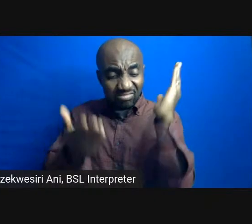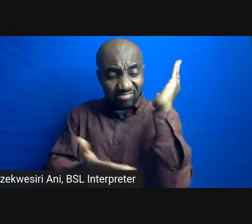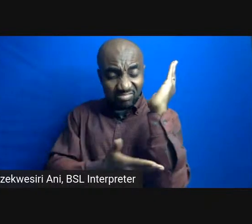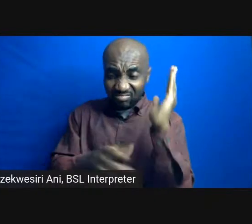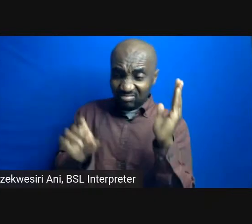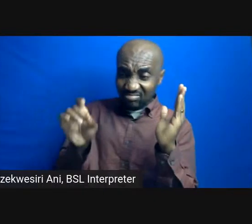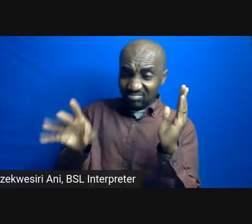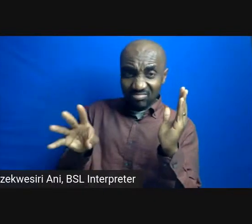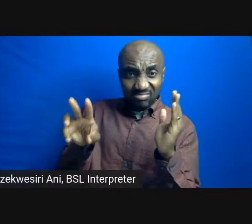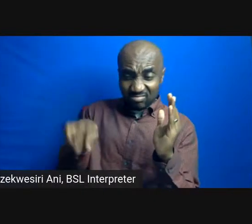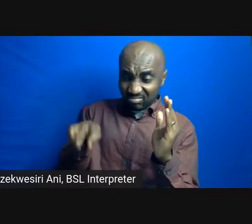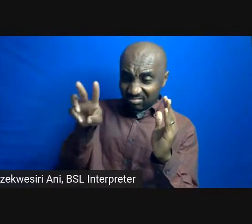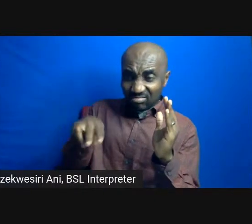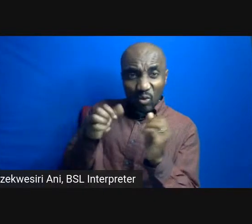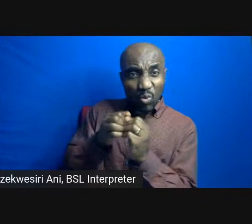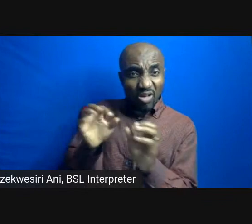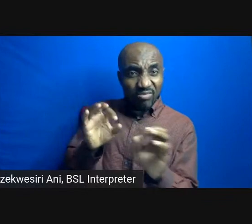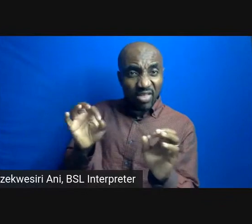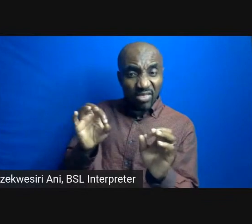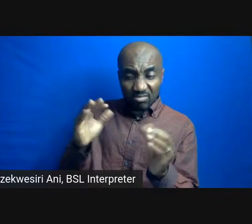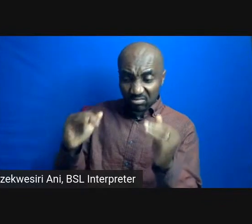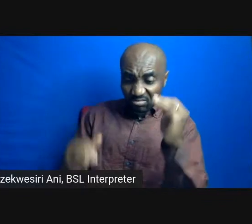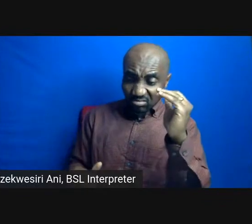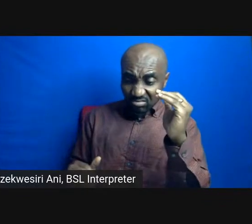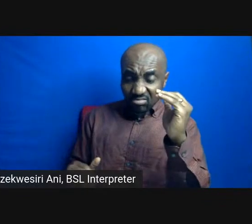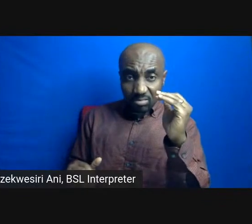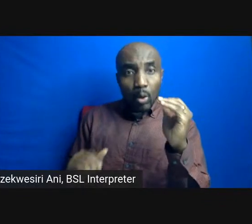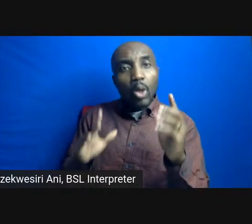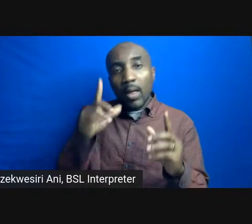We can learn from what has been done before.